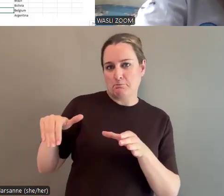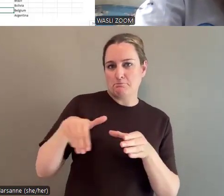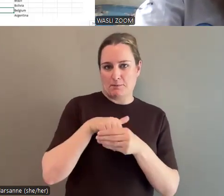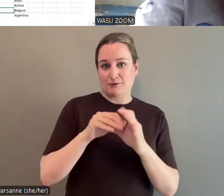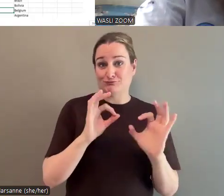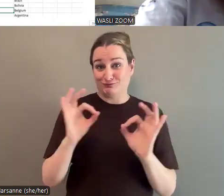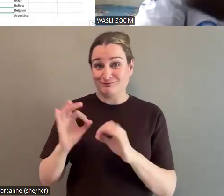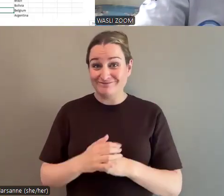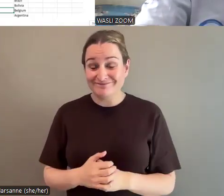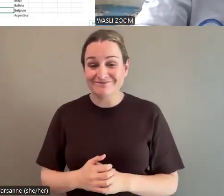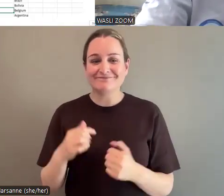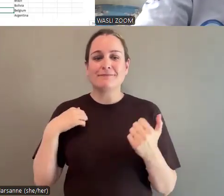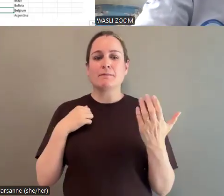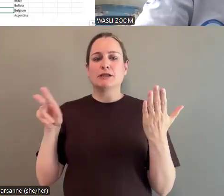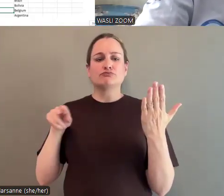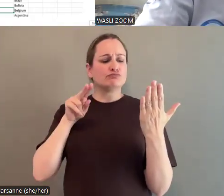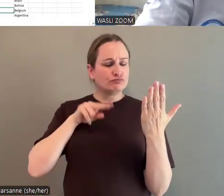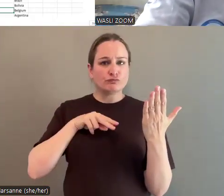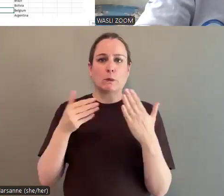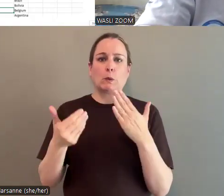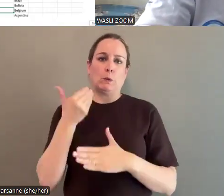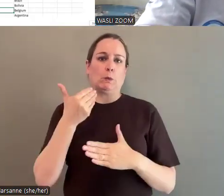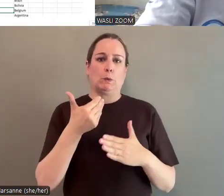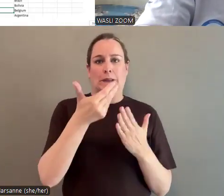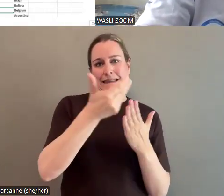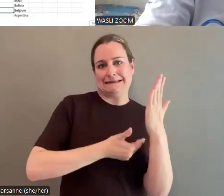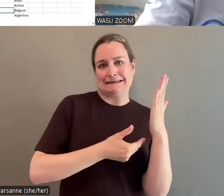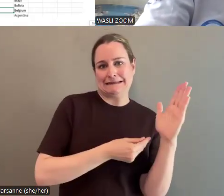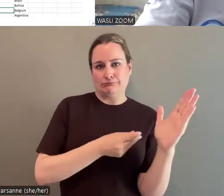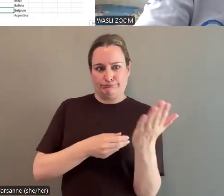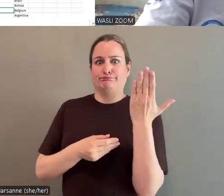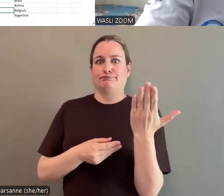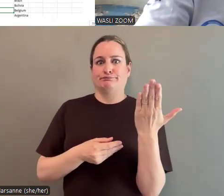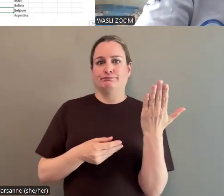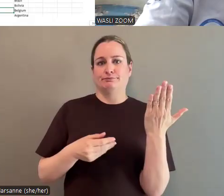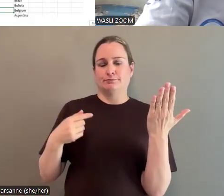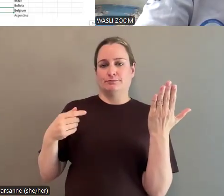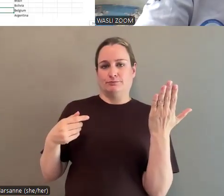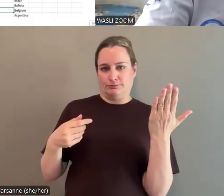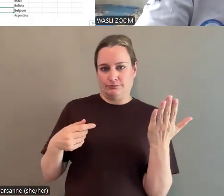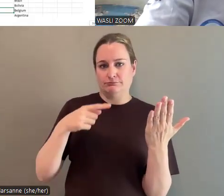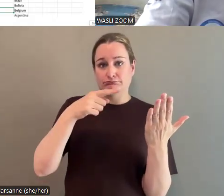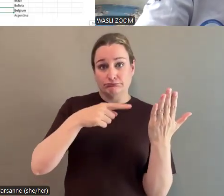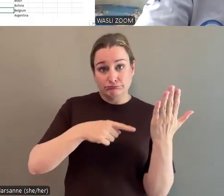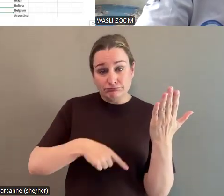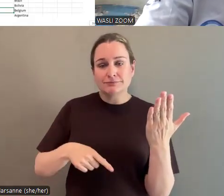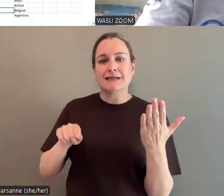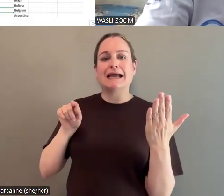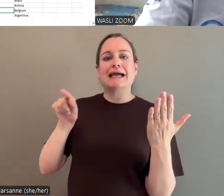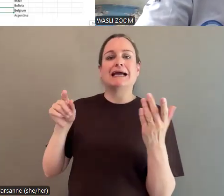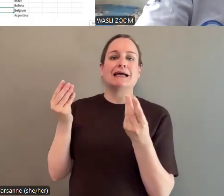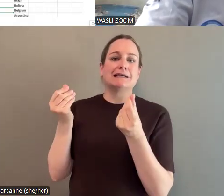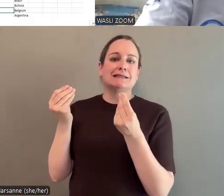got an updated list that we are 25, and the treasurer just updated me with